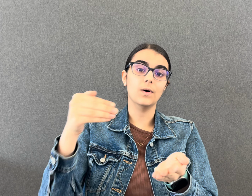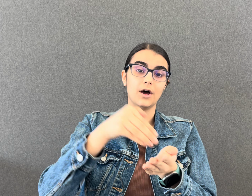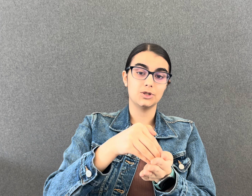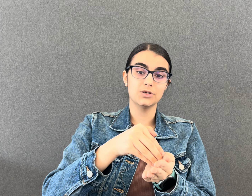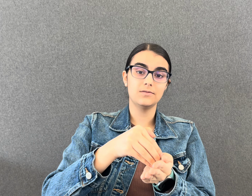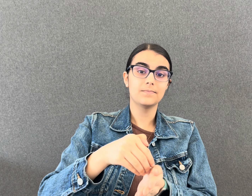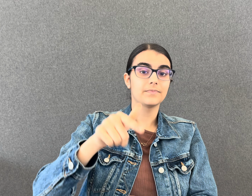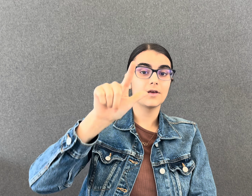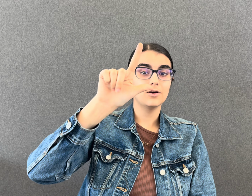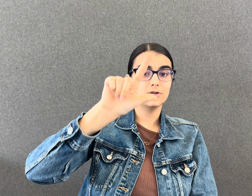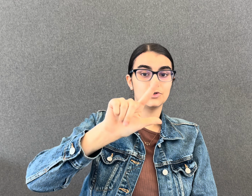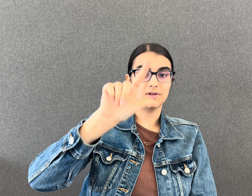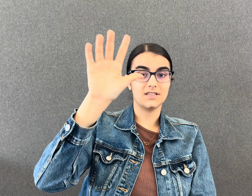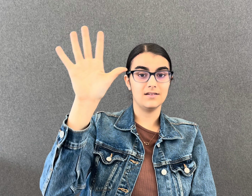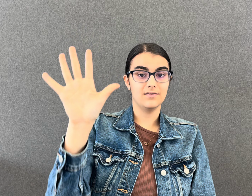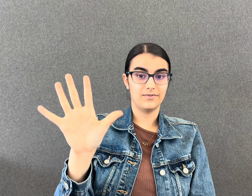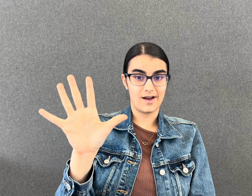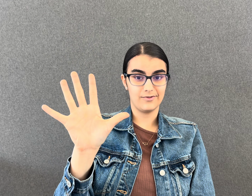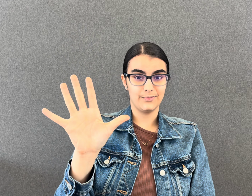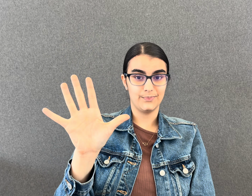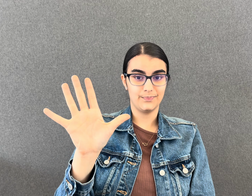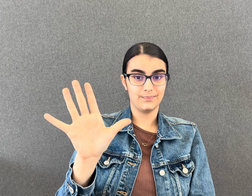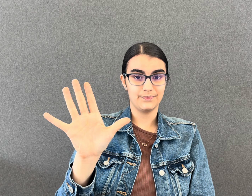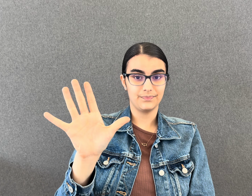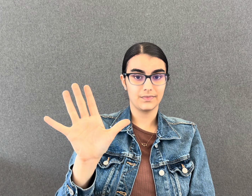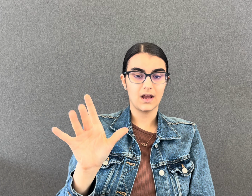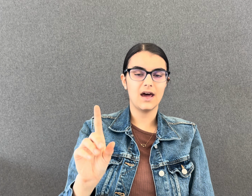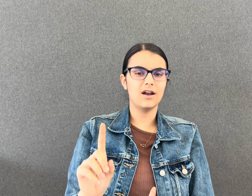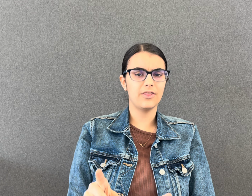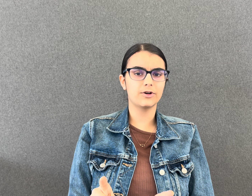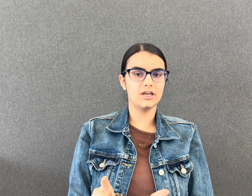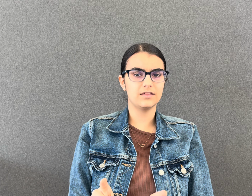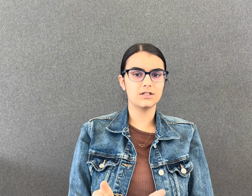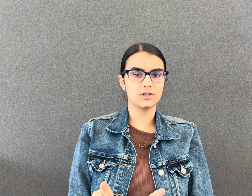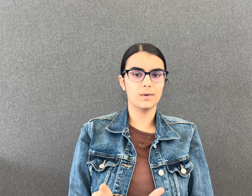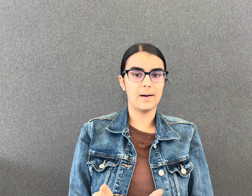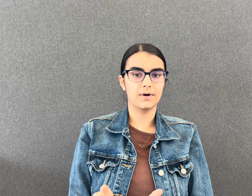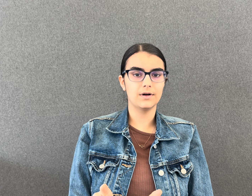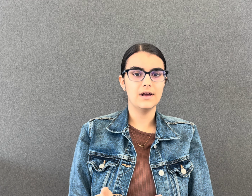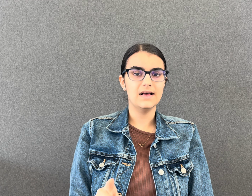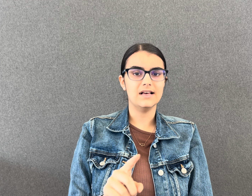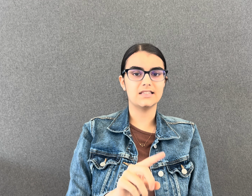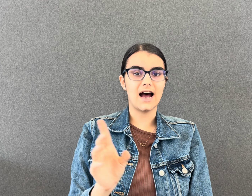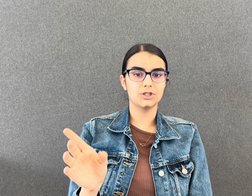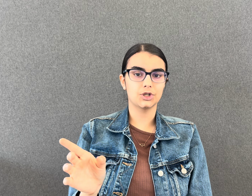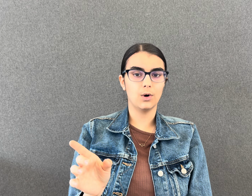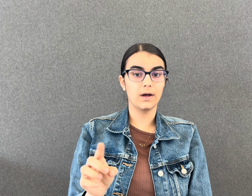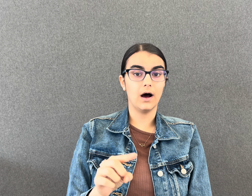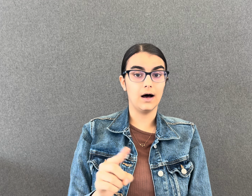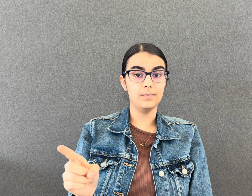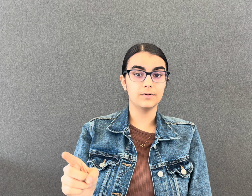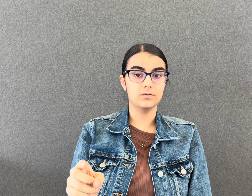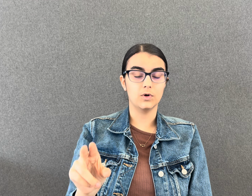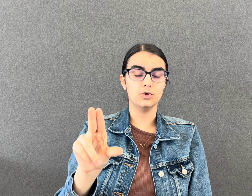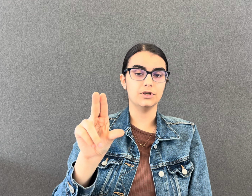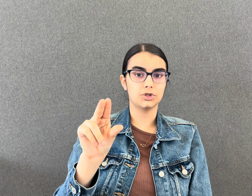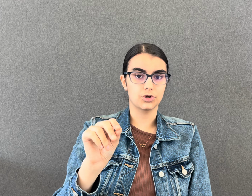1,125. And another key thing to remember is as you're going up, when you reach